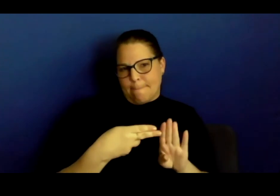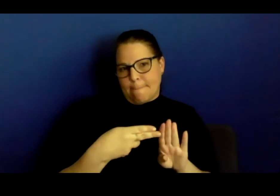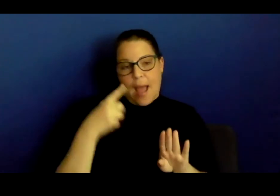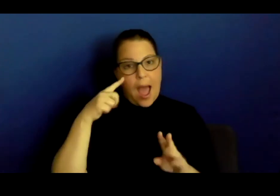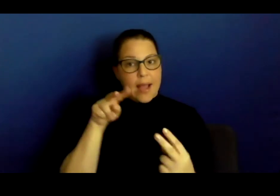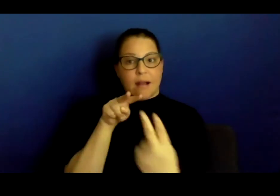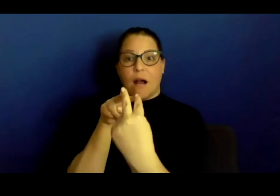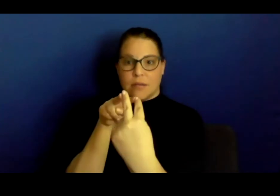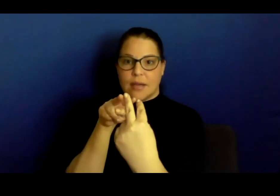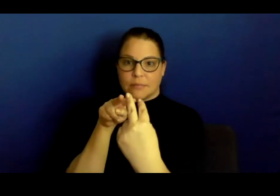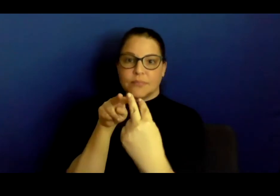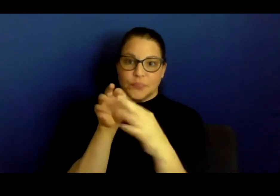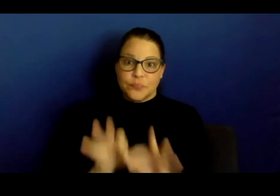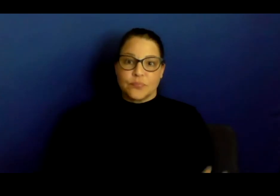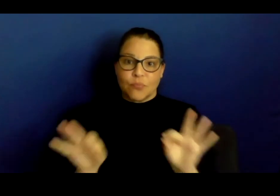is definitely important.